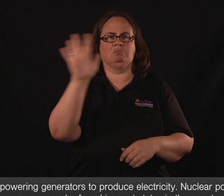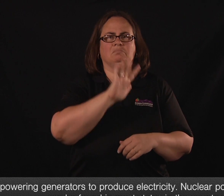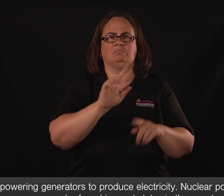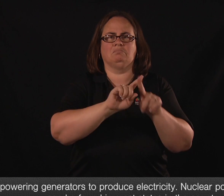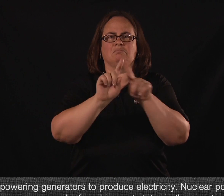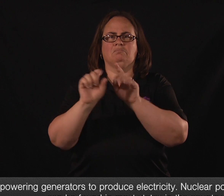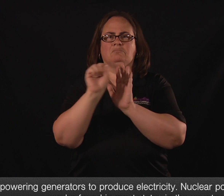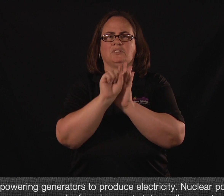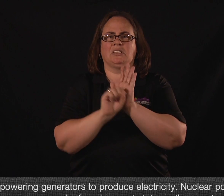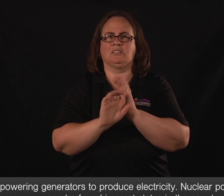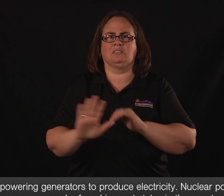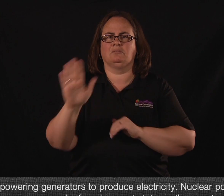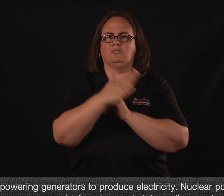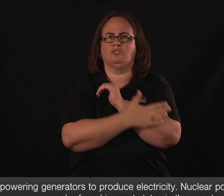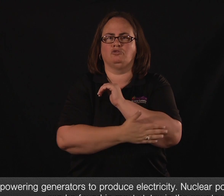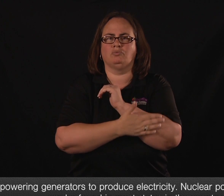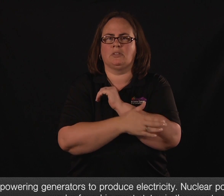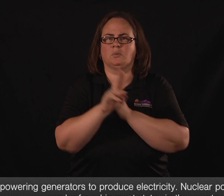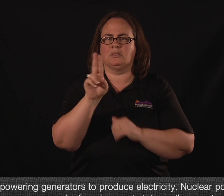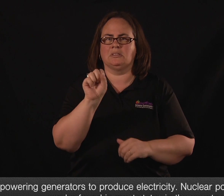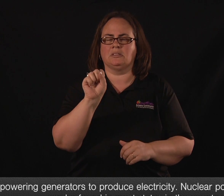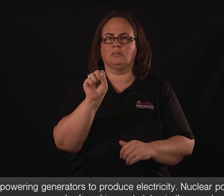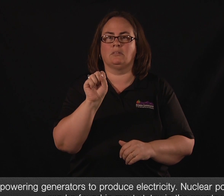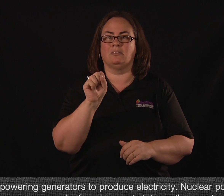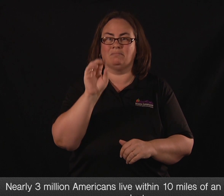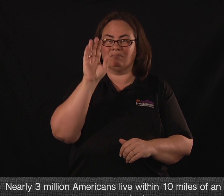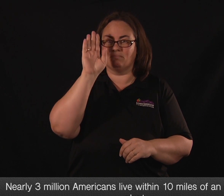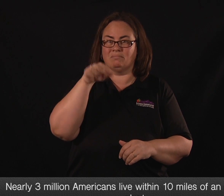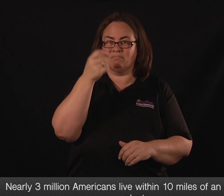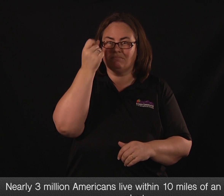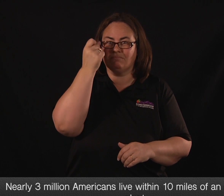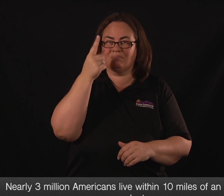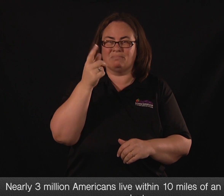Nuclear power plants can be found in most states in the country.